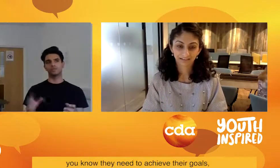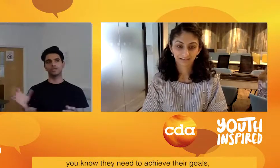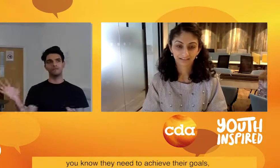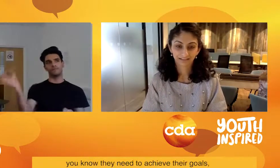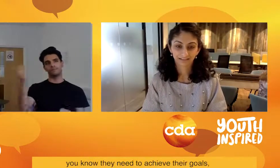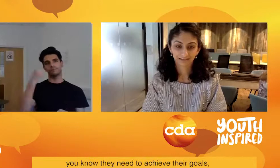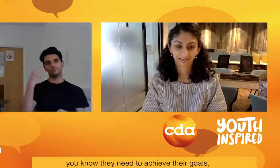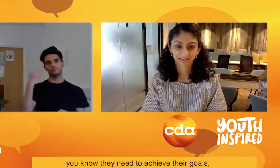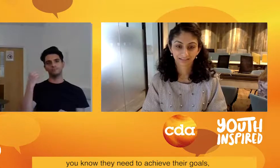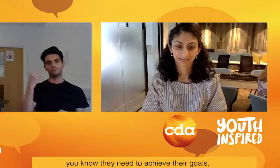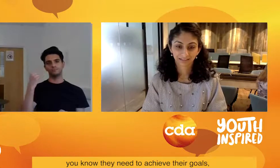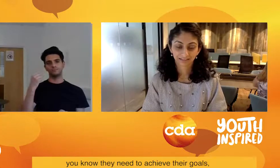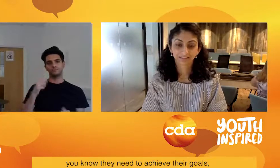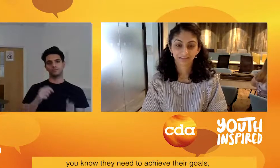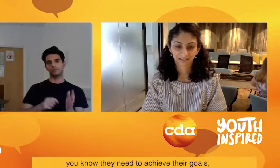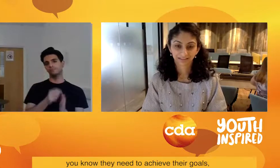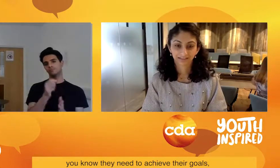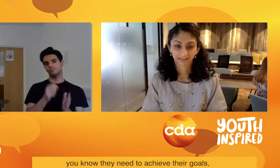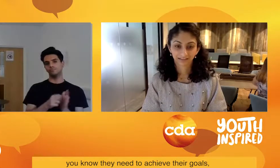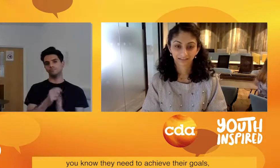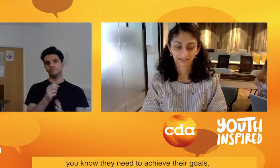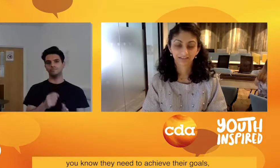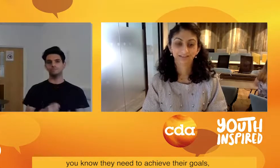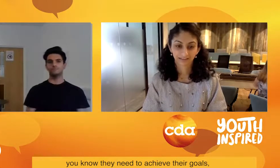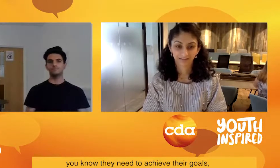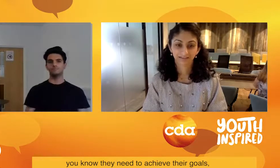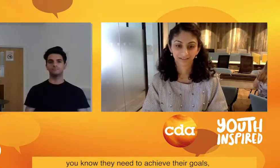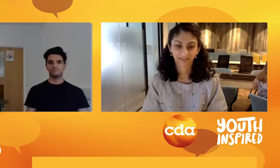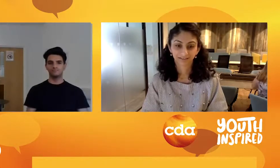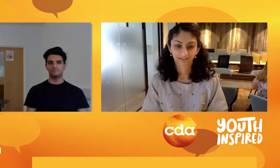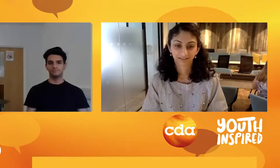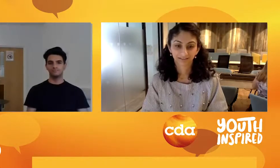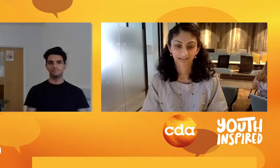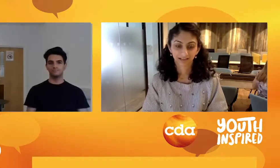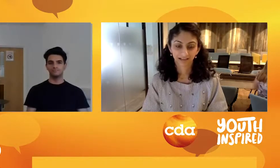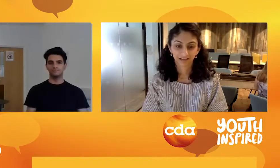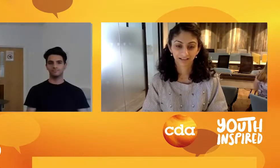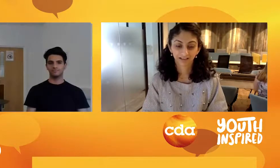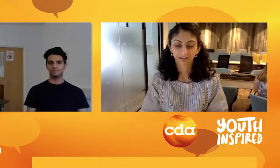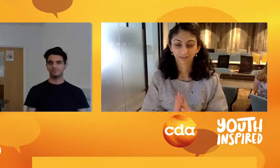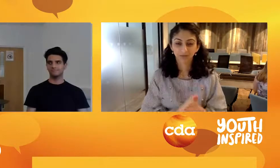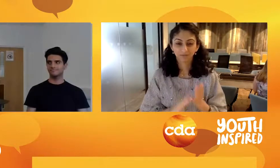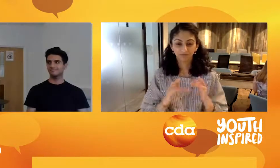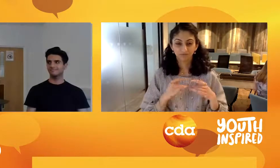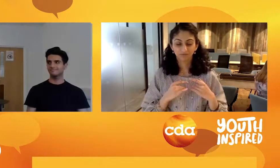really important. They need to achieve their goals, improve.